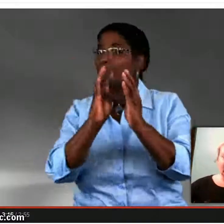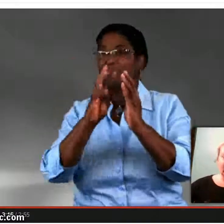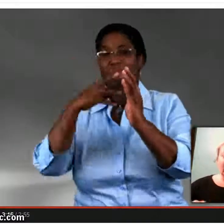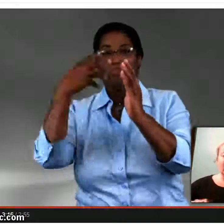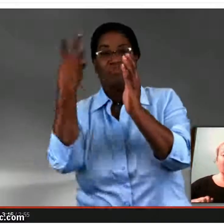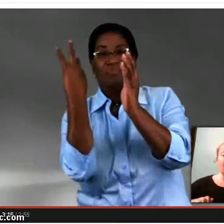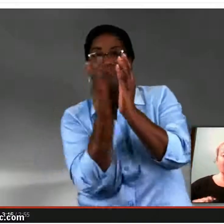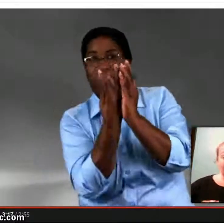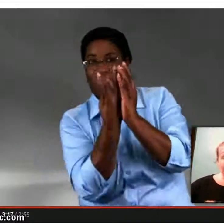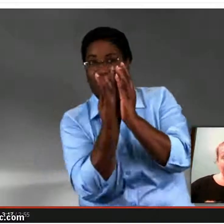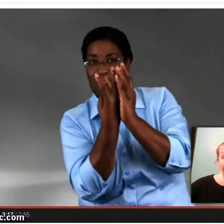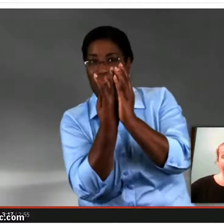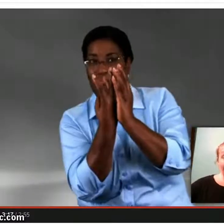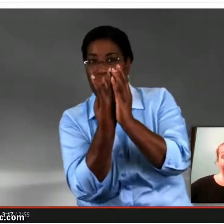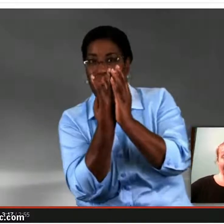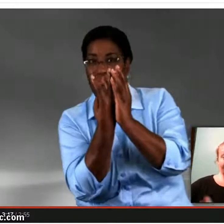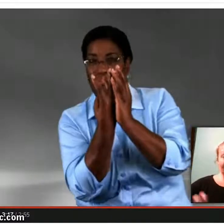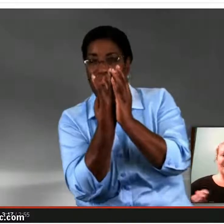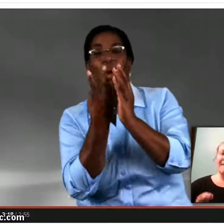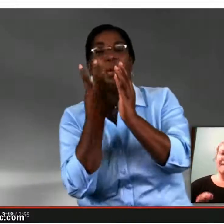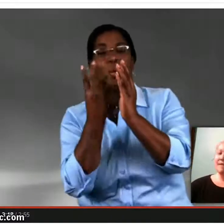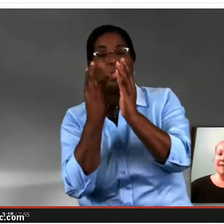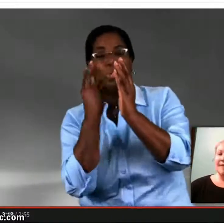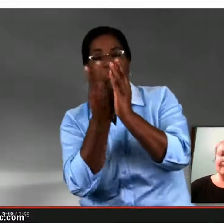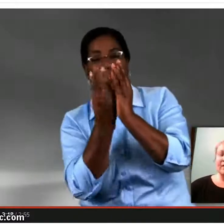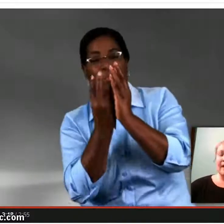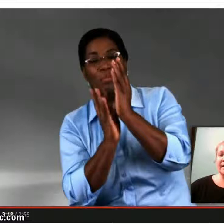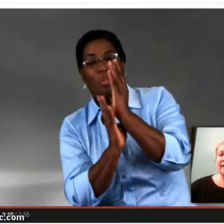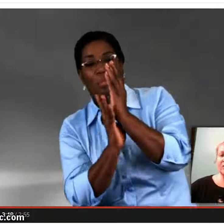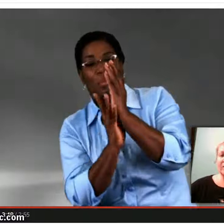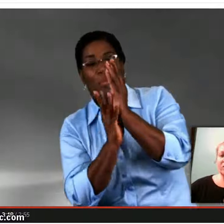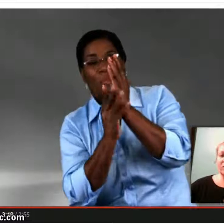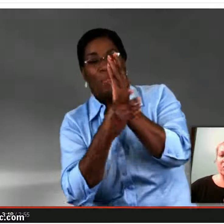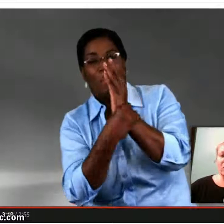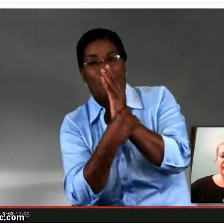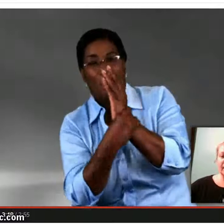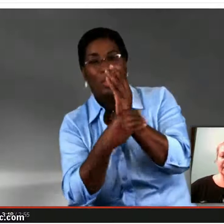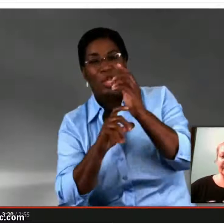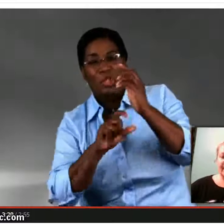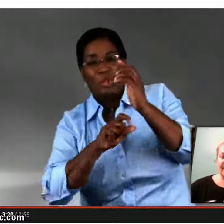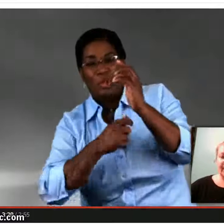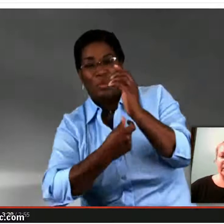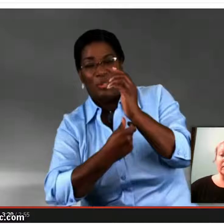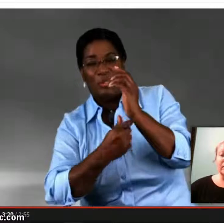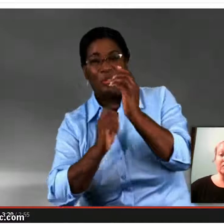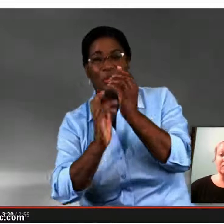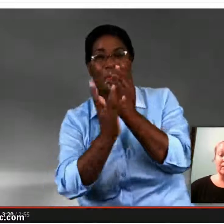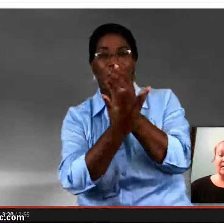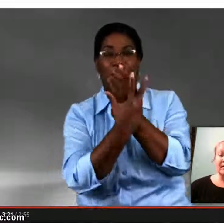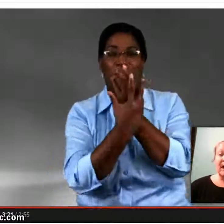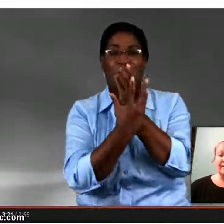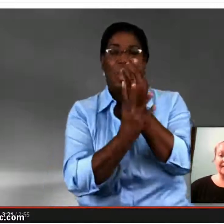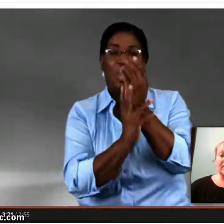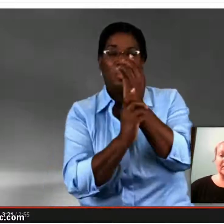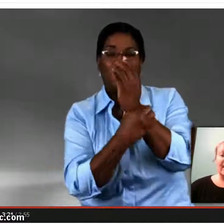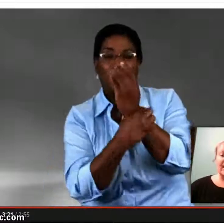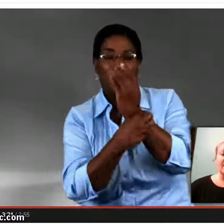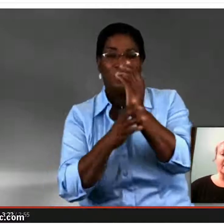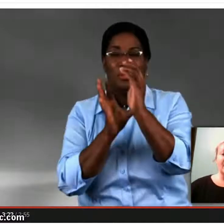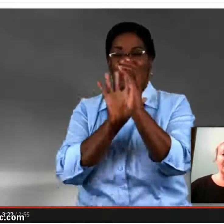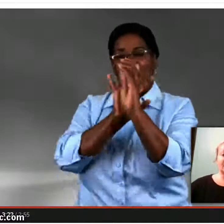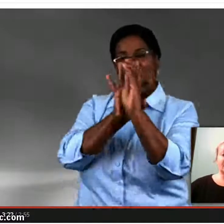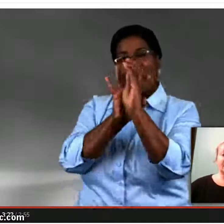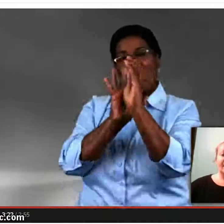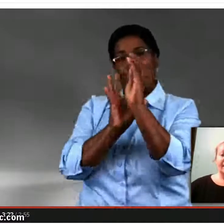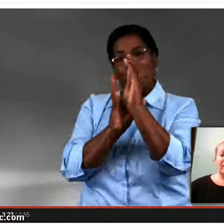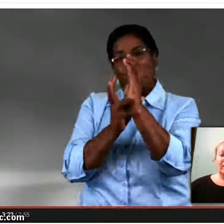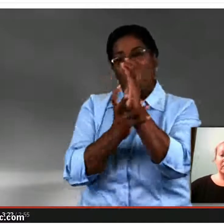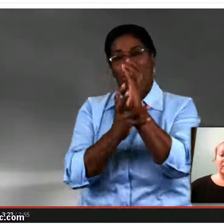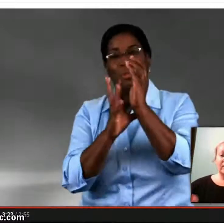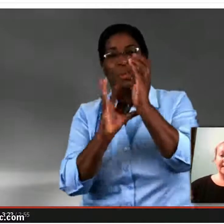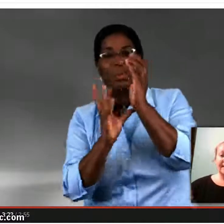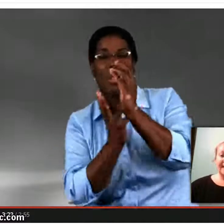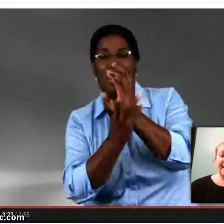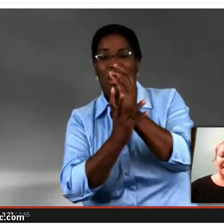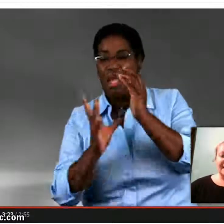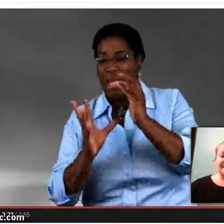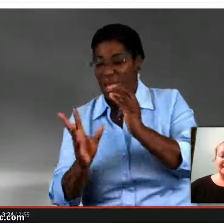to curl 3 more pieces, but this time you're not going to do it towards the flower. You're going to do it the opposite way so that the curl goes against